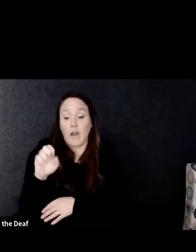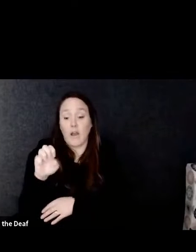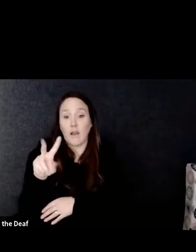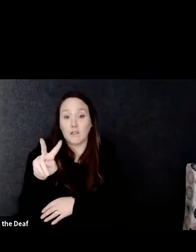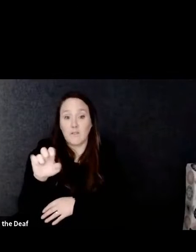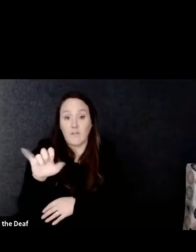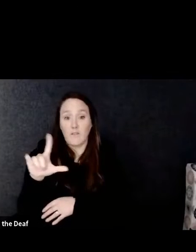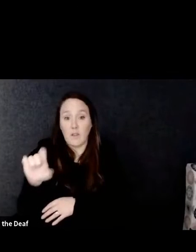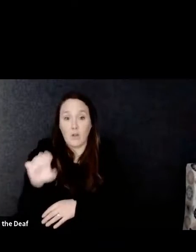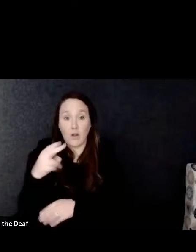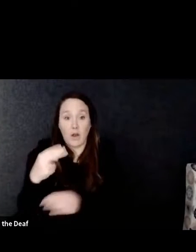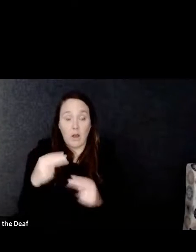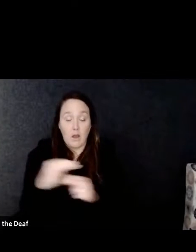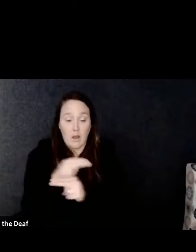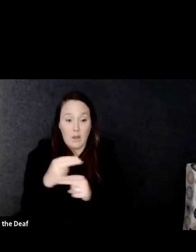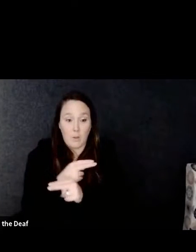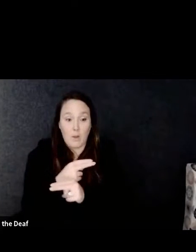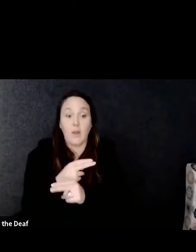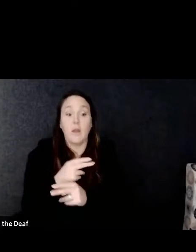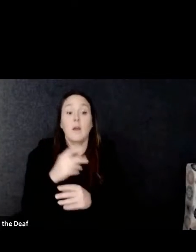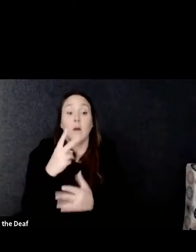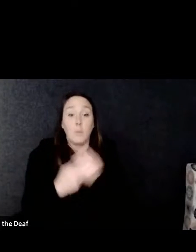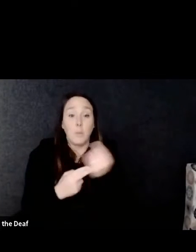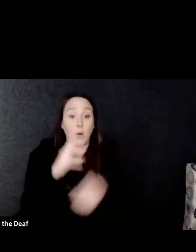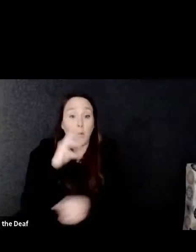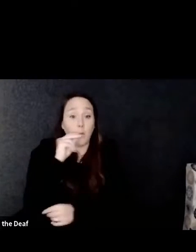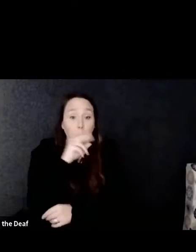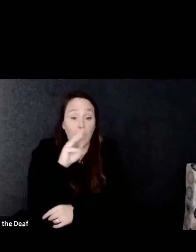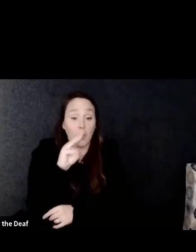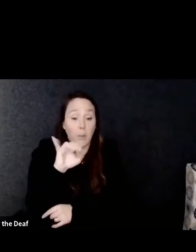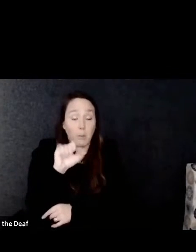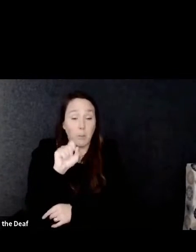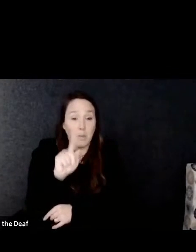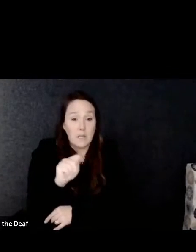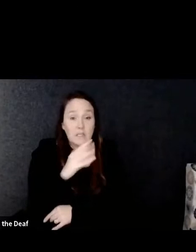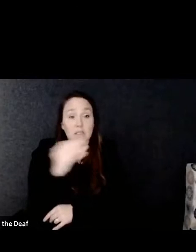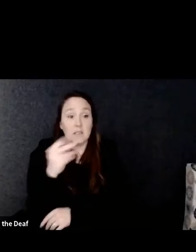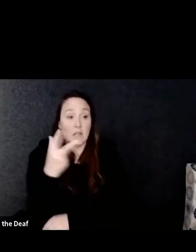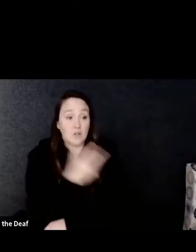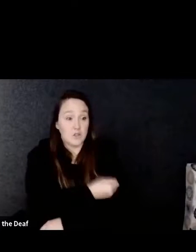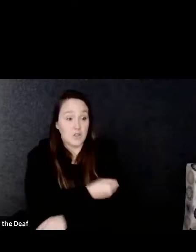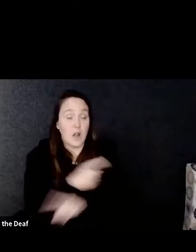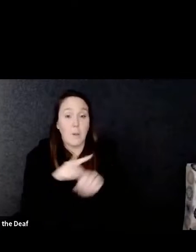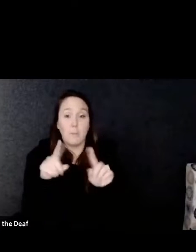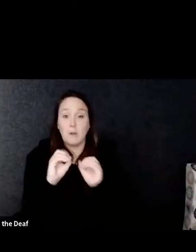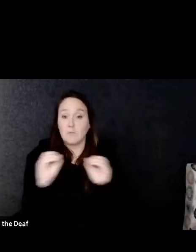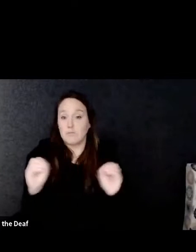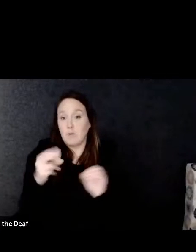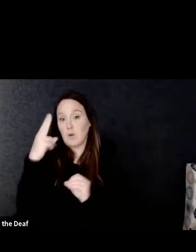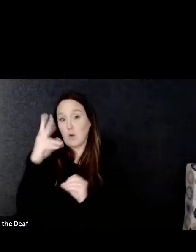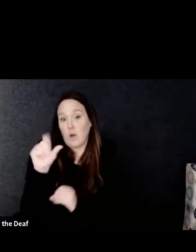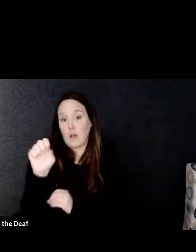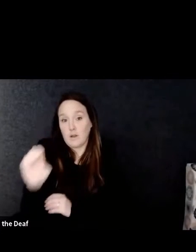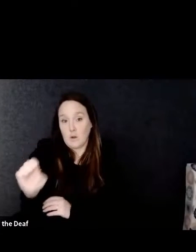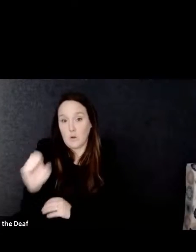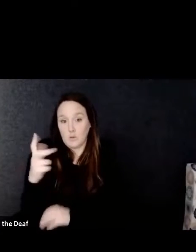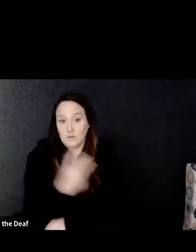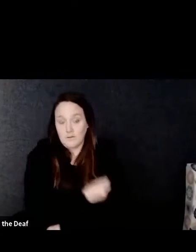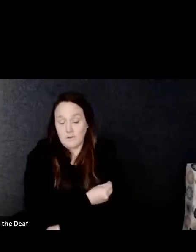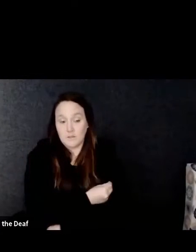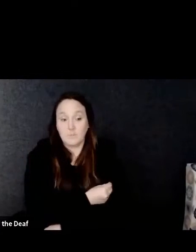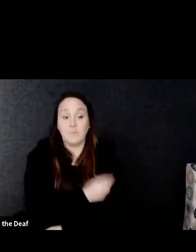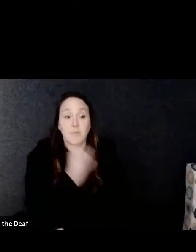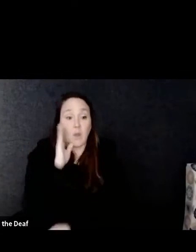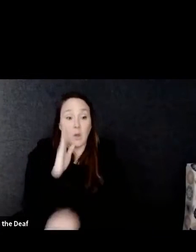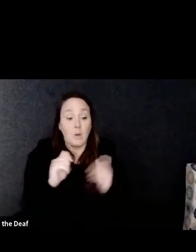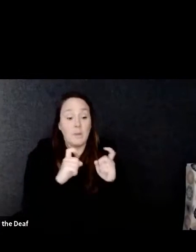flu shots available, but we will not have the high-dose flu vaccine. Flu vaccines will be given to children 6 months and up,